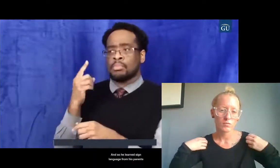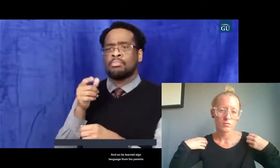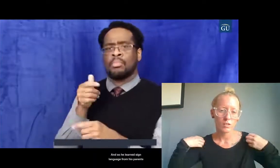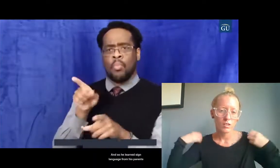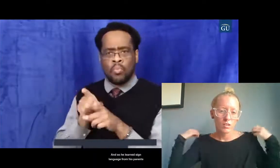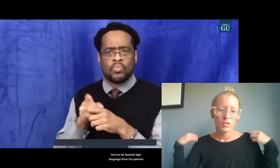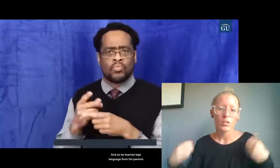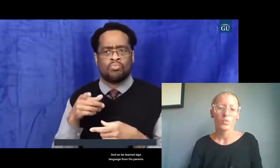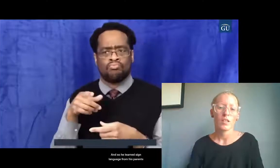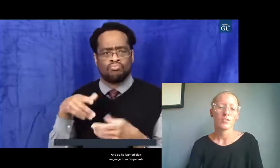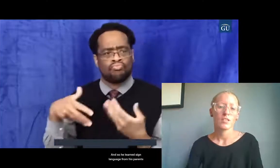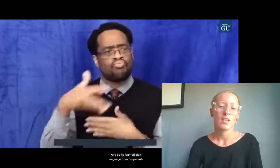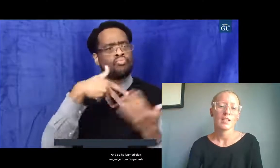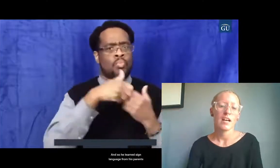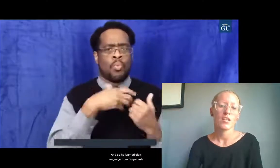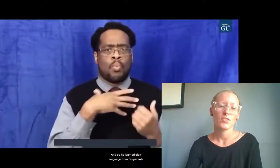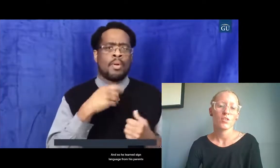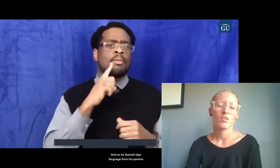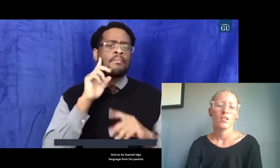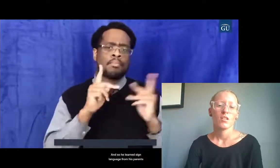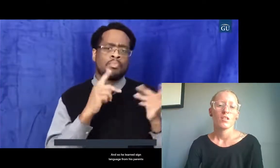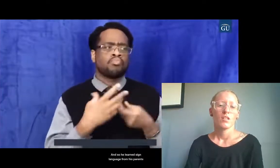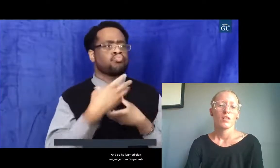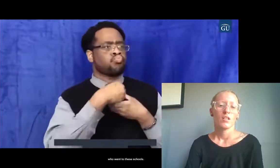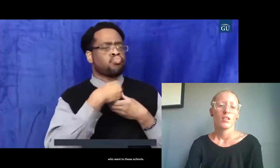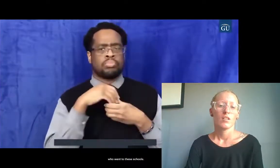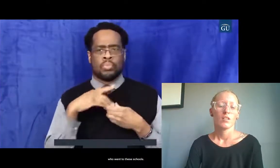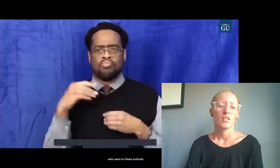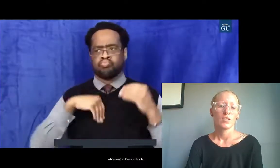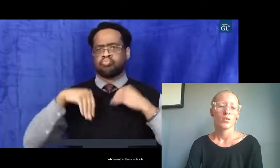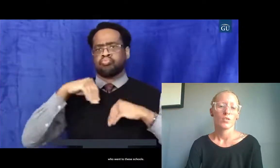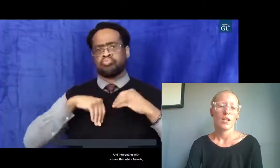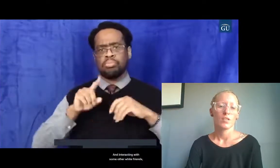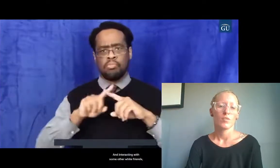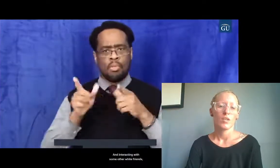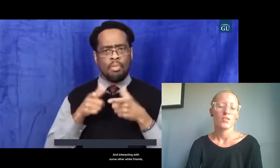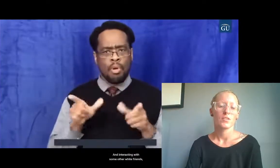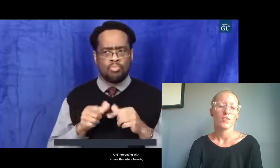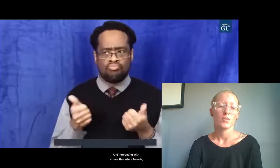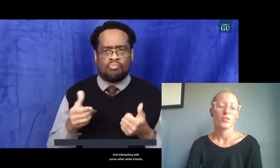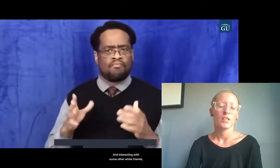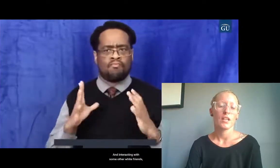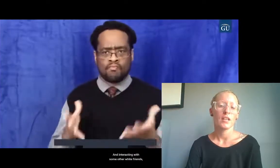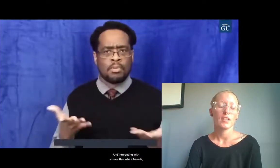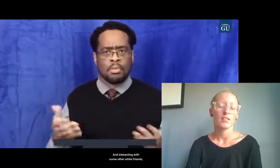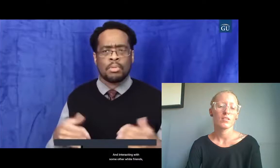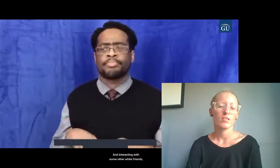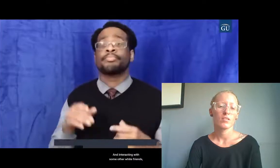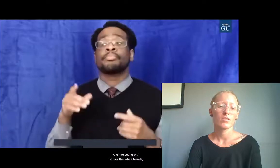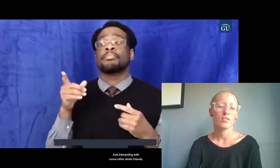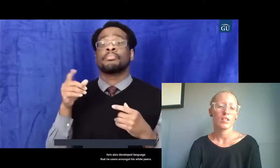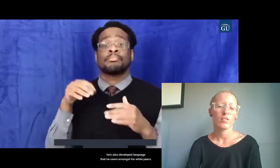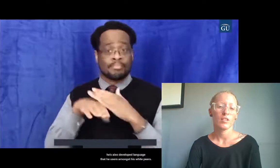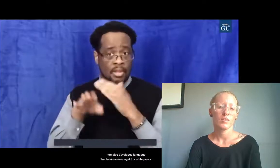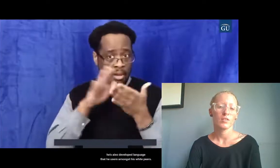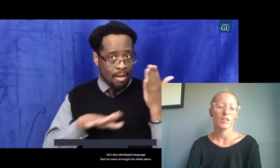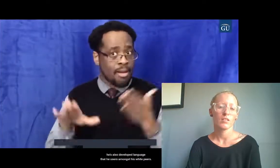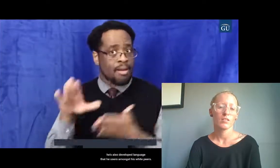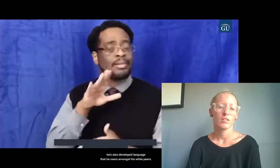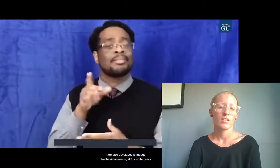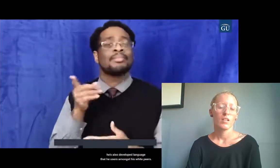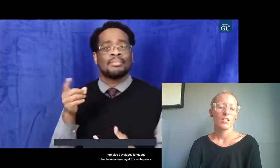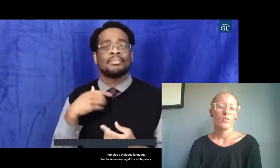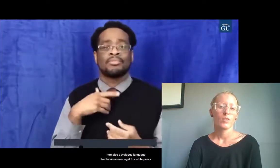schools, we understand that also they socialize with the deaf community and the hearing